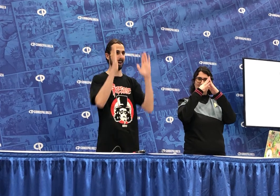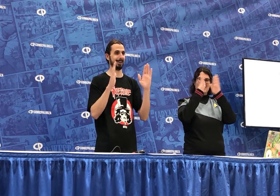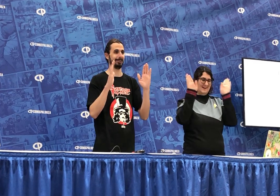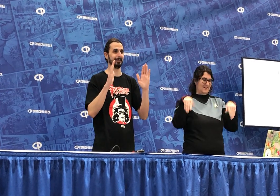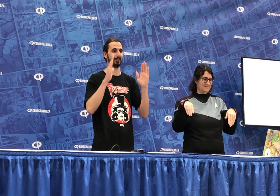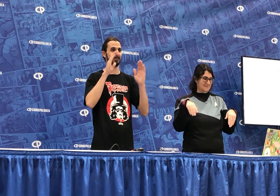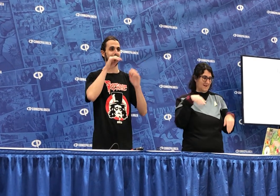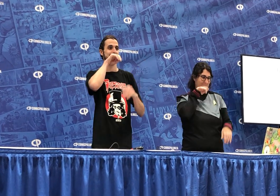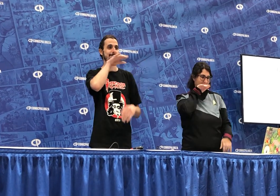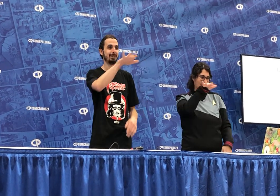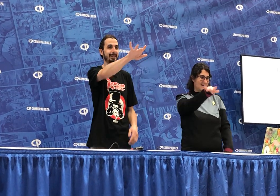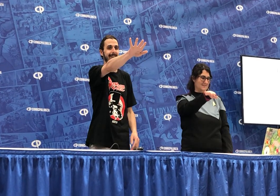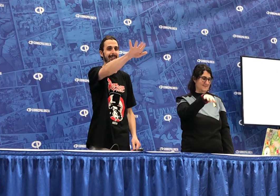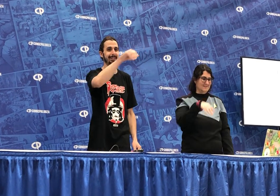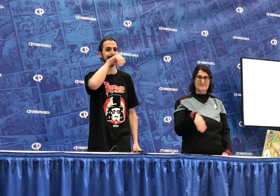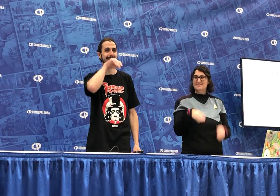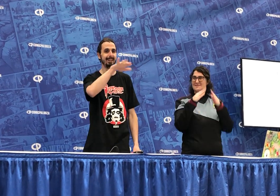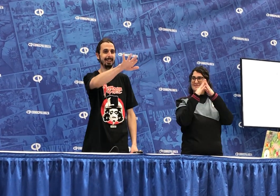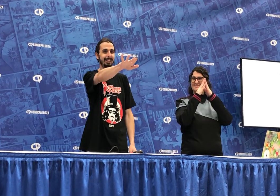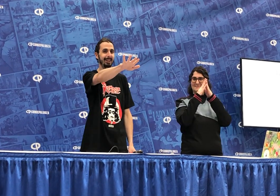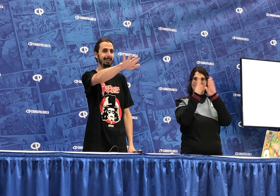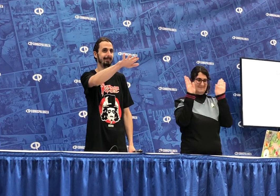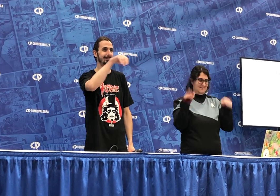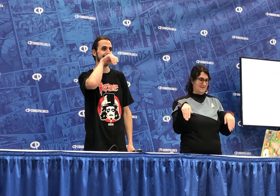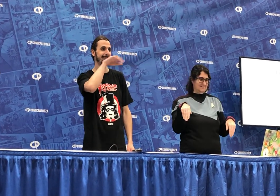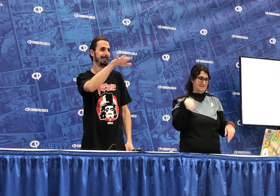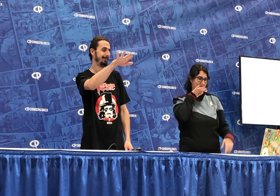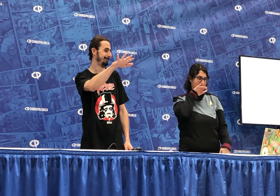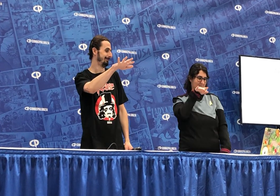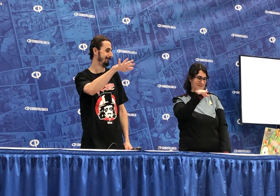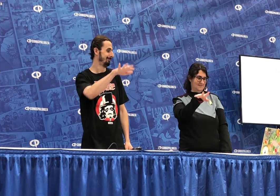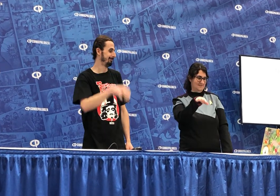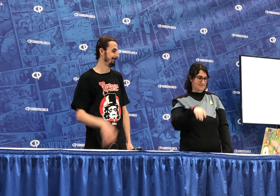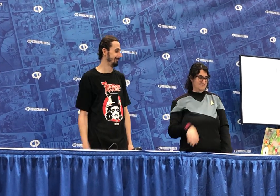Okay, House, Dragon. So House of the Dragon would be House, Dragon.